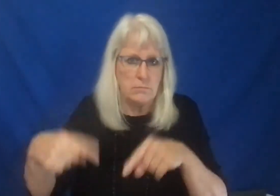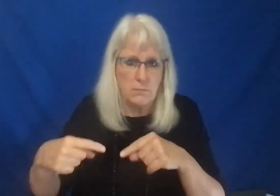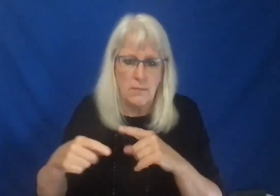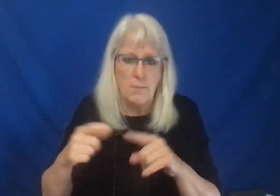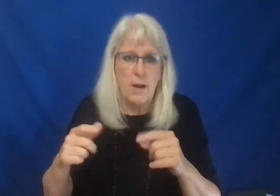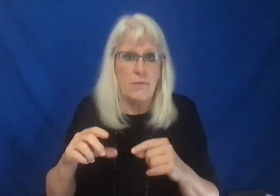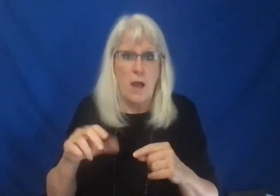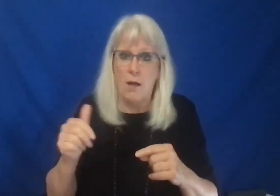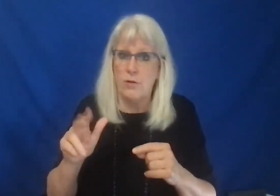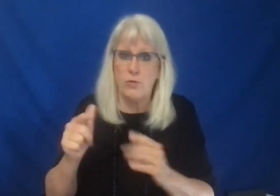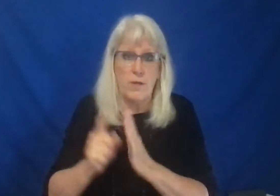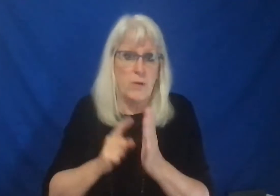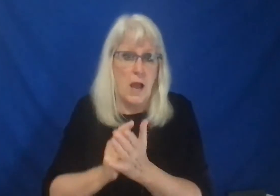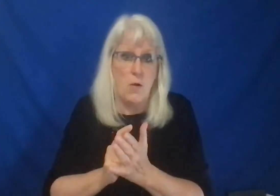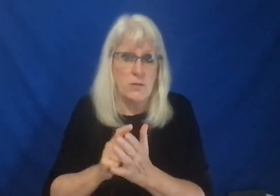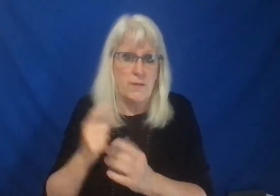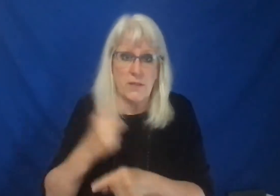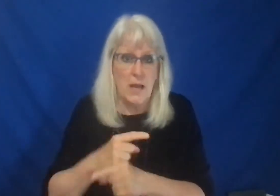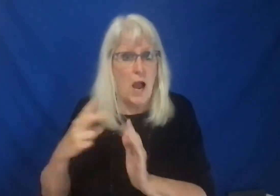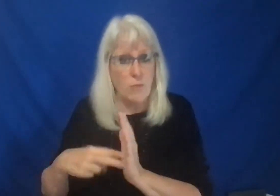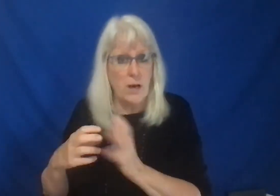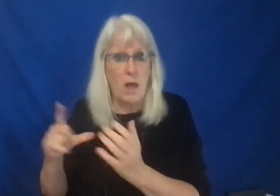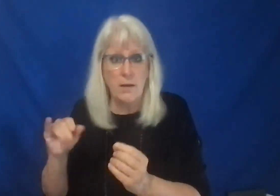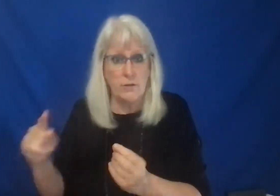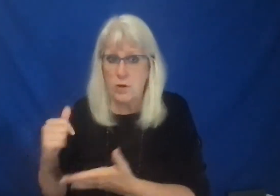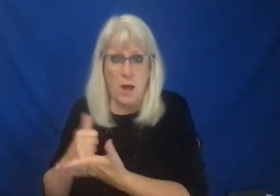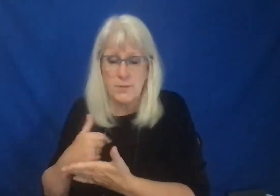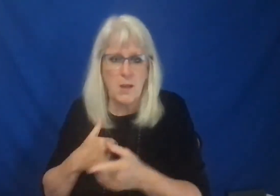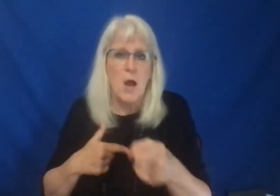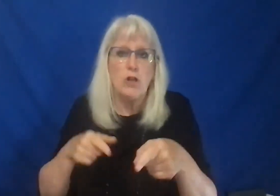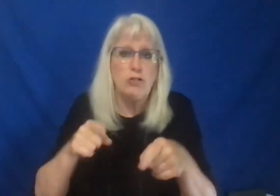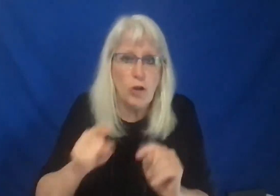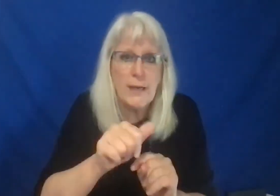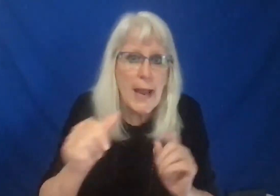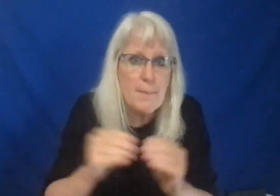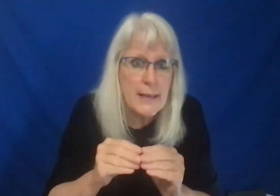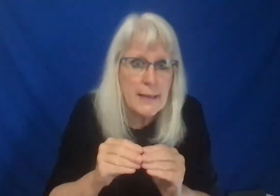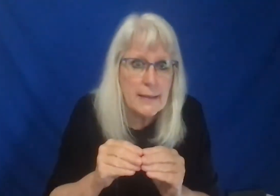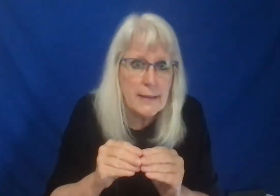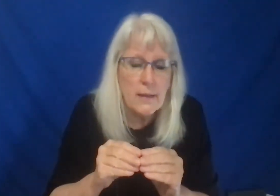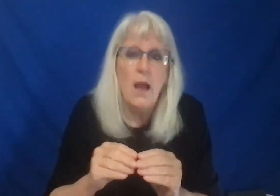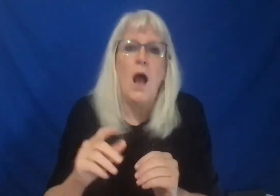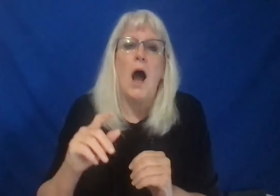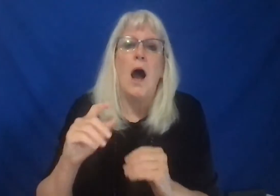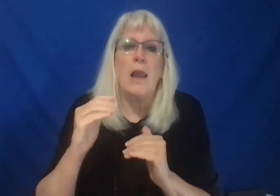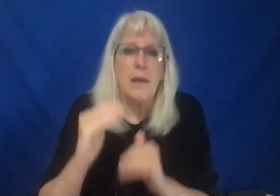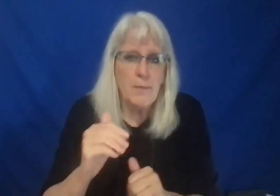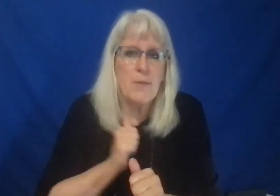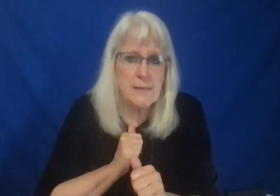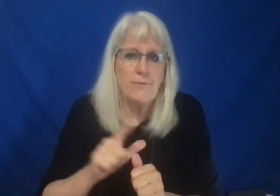other literature that I find helpful. But when I'm in a meeting of Alcoholics Anonymous, I confine my discussion exclusively to literature published by AA